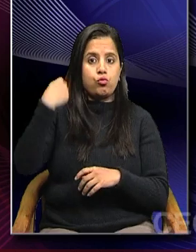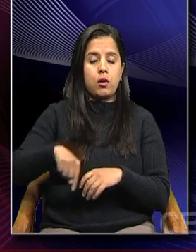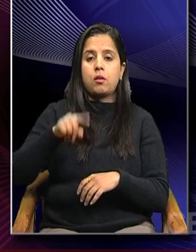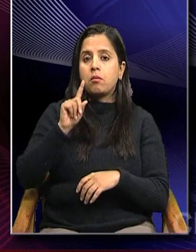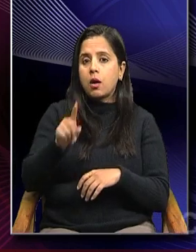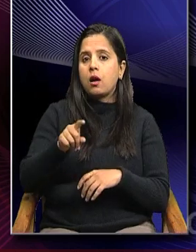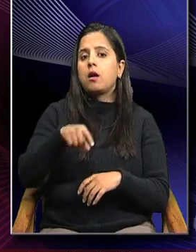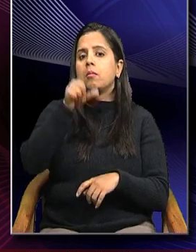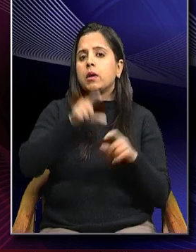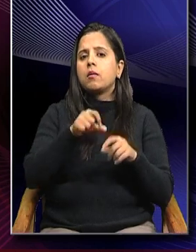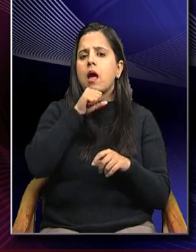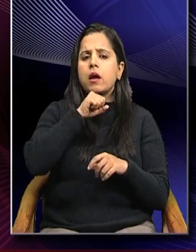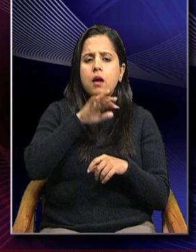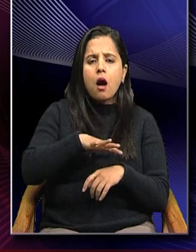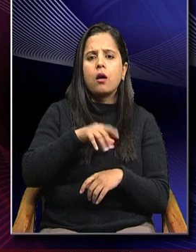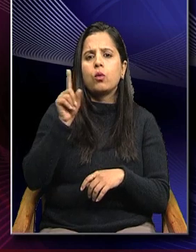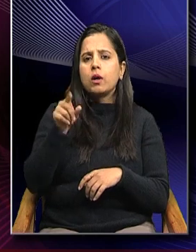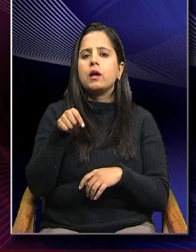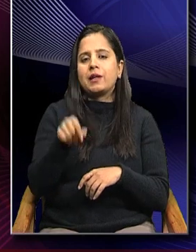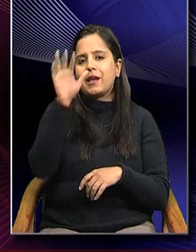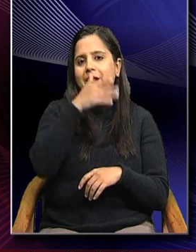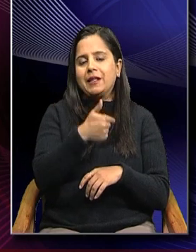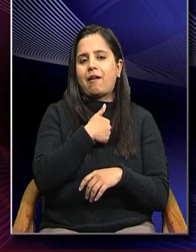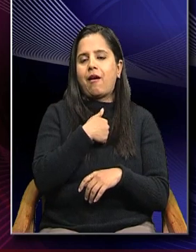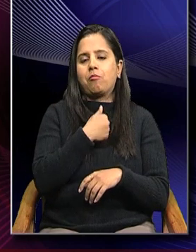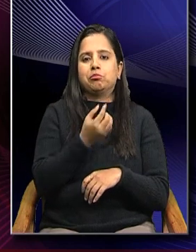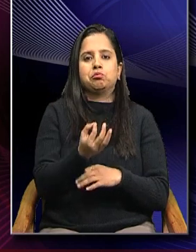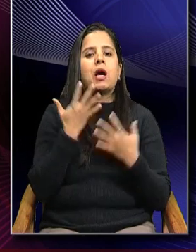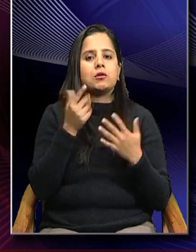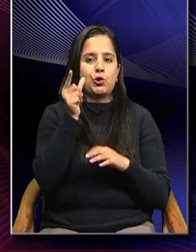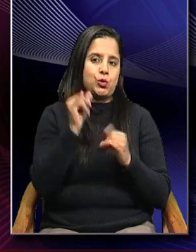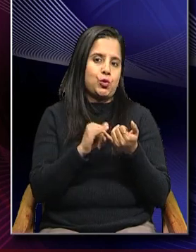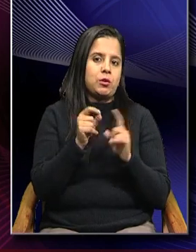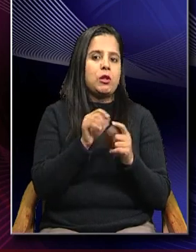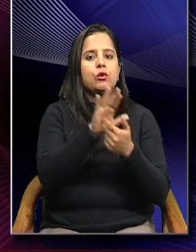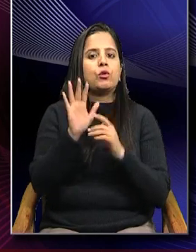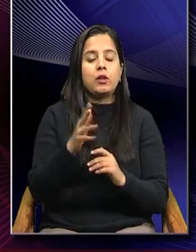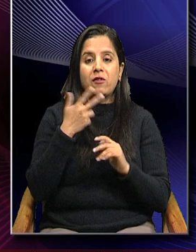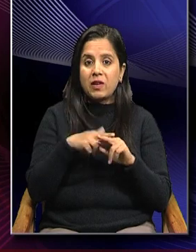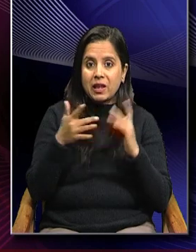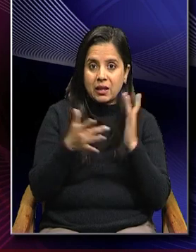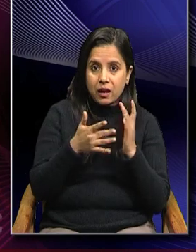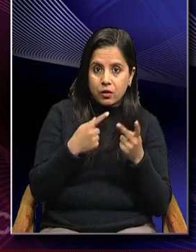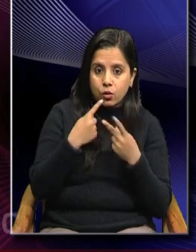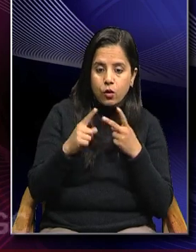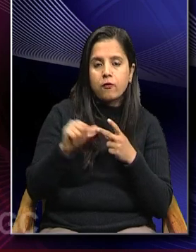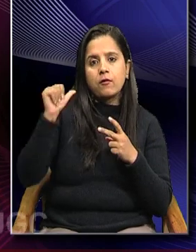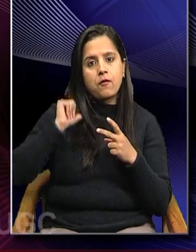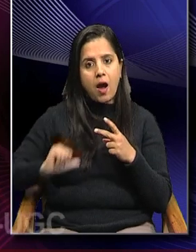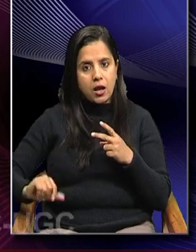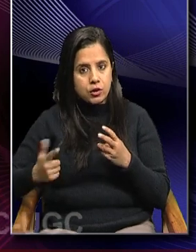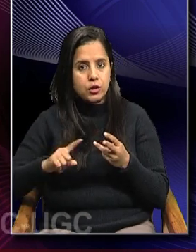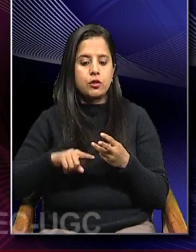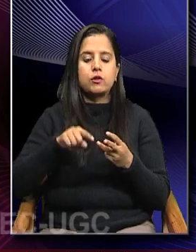about demographic dividend, it is a USP of India as a nation. So if we talk about tech products, if we talk about fashion, if we talk